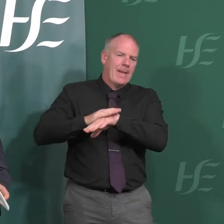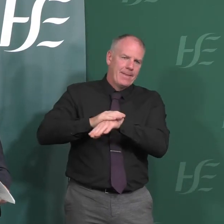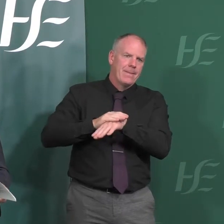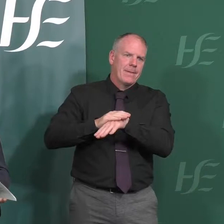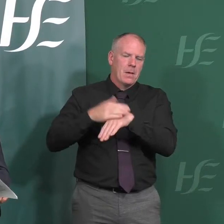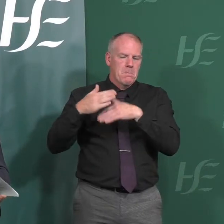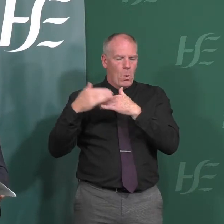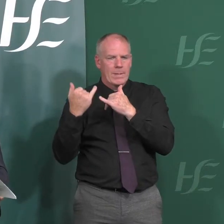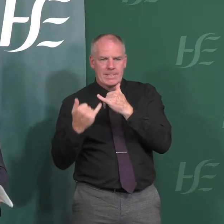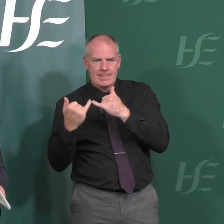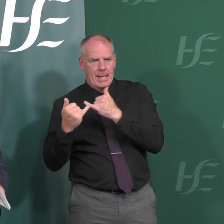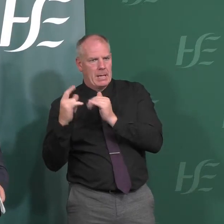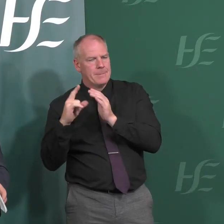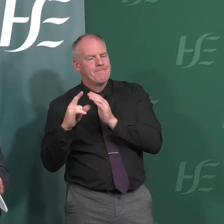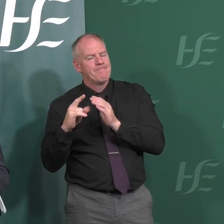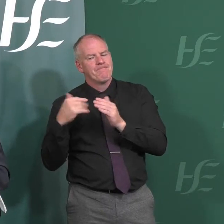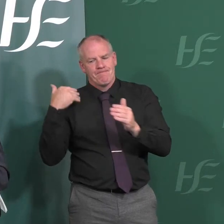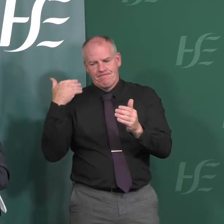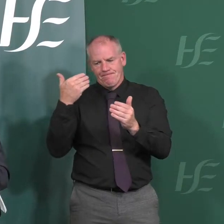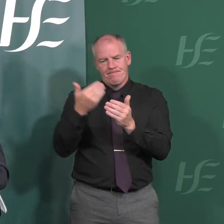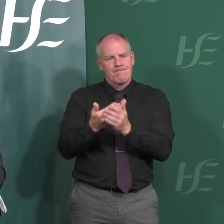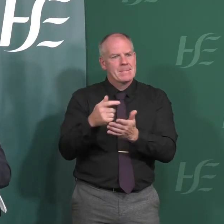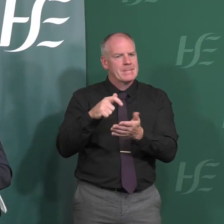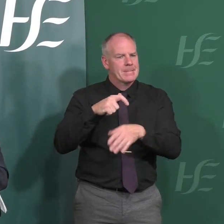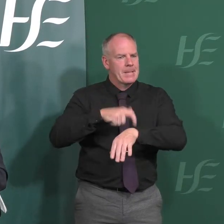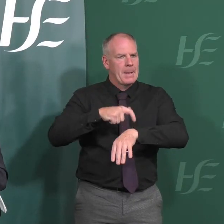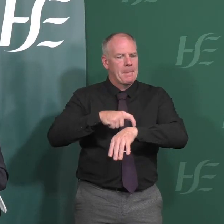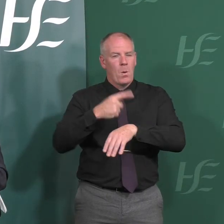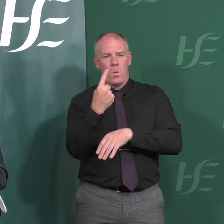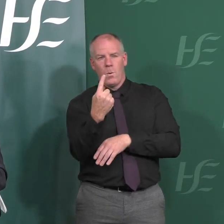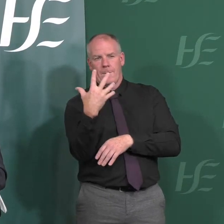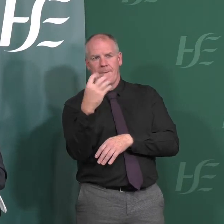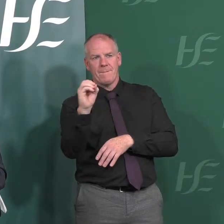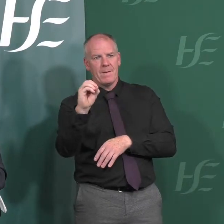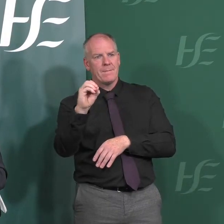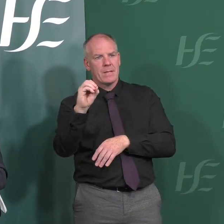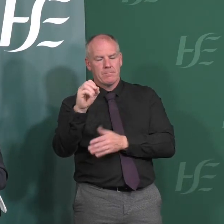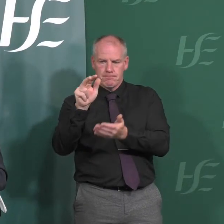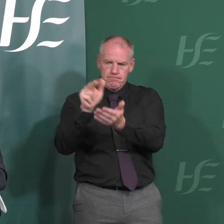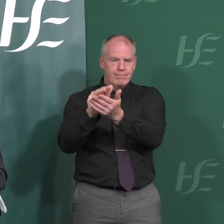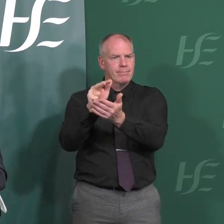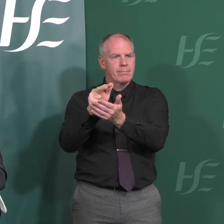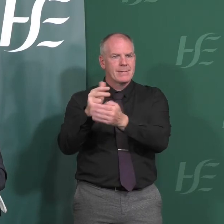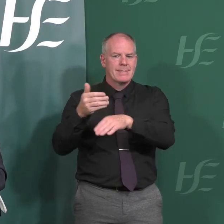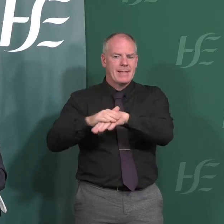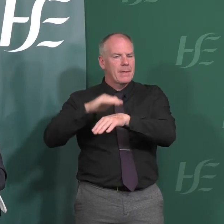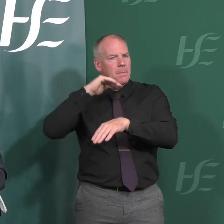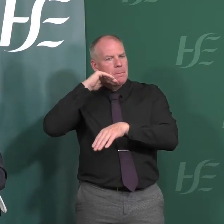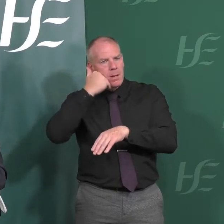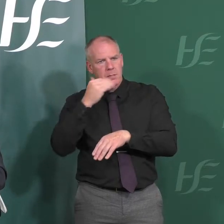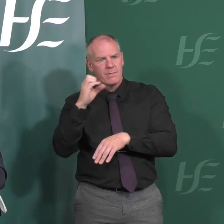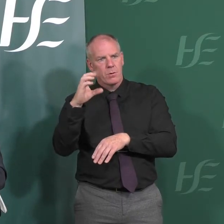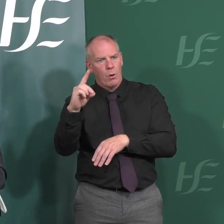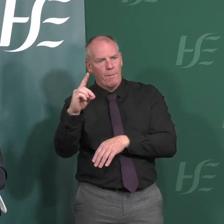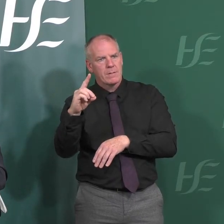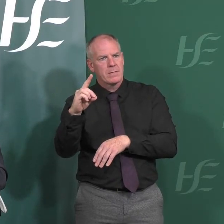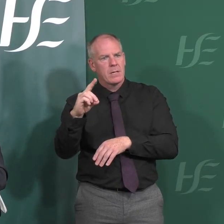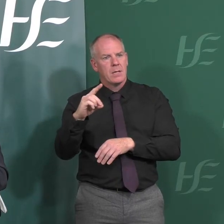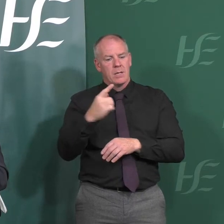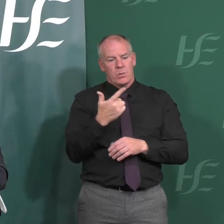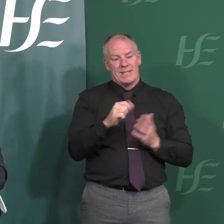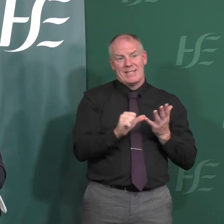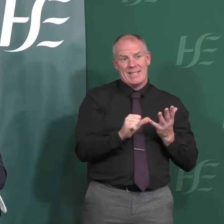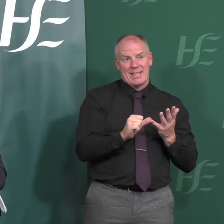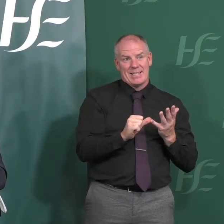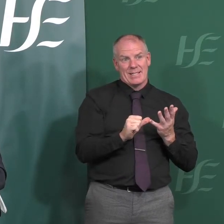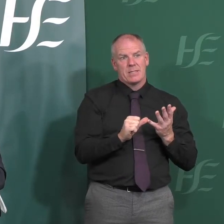little bit more detail, over a period of time, 150 confirmed COVID-19 deaths over a period of time. Just 26